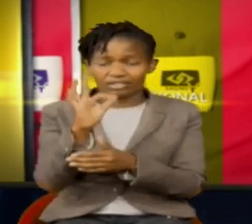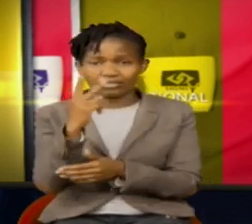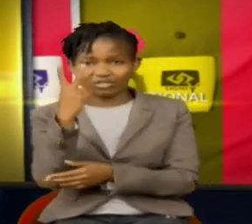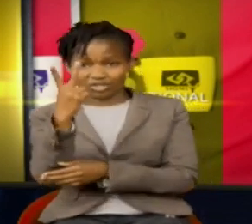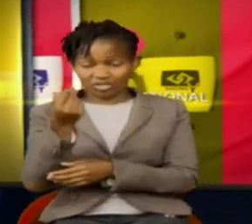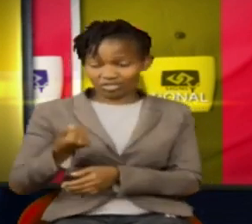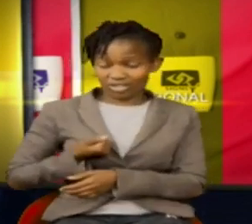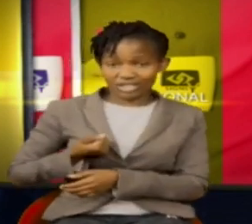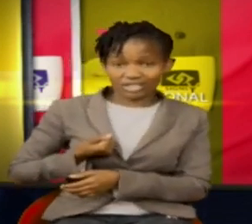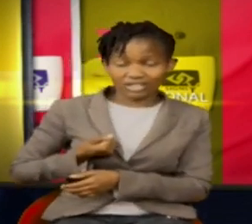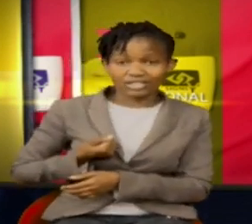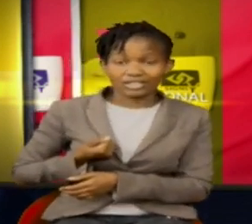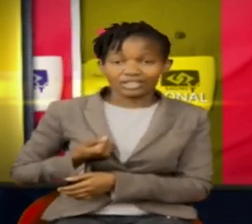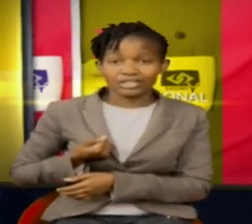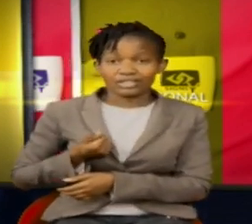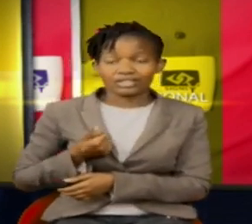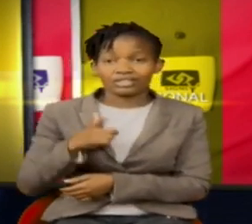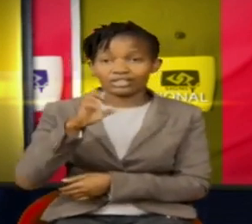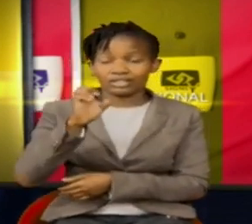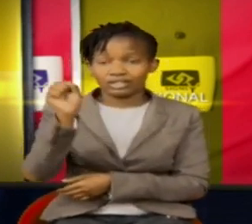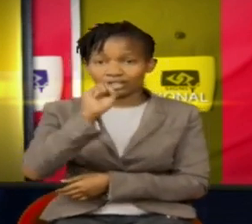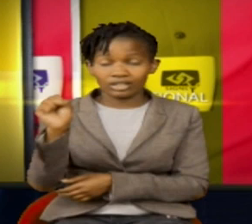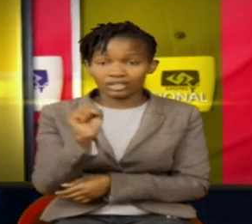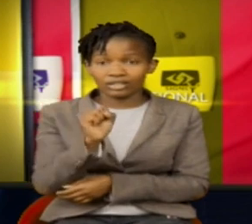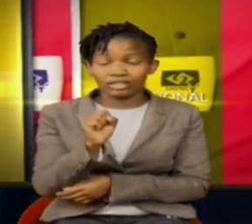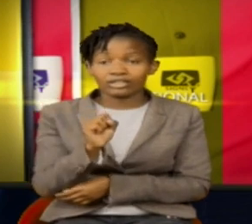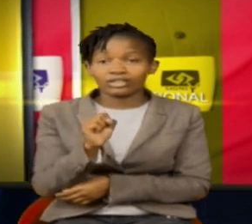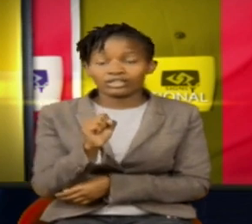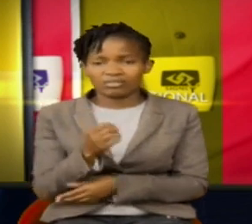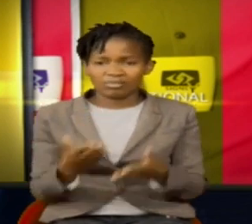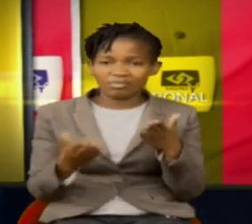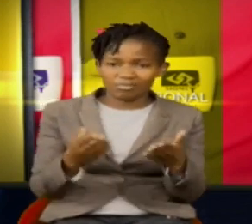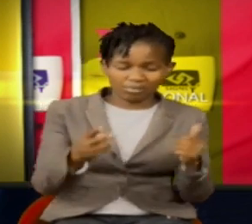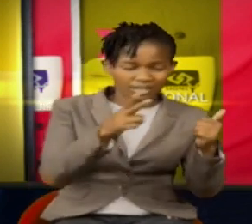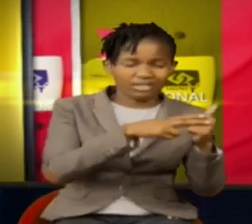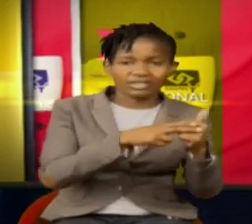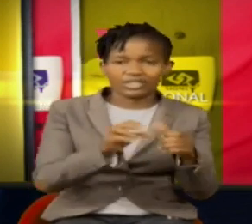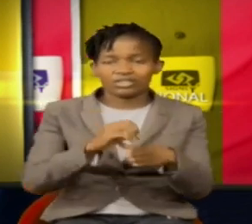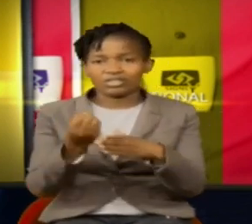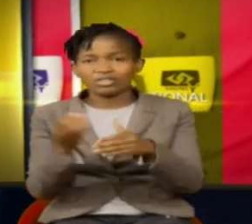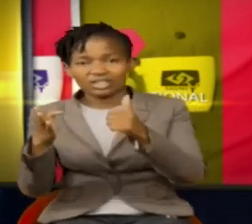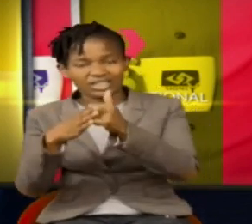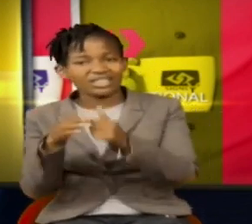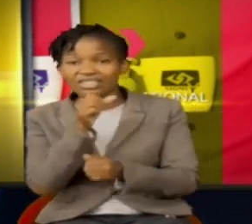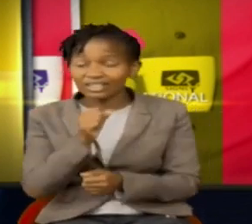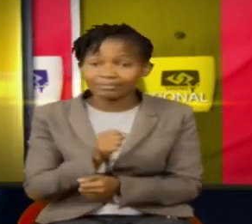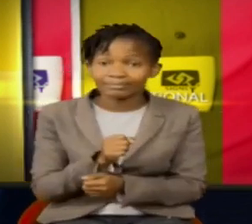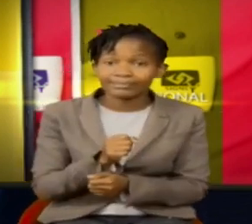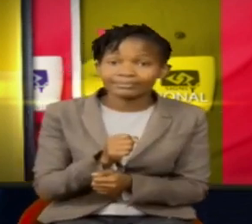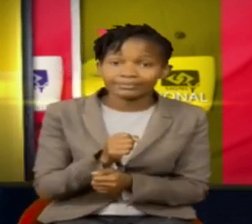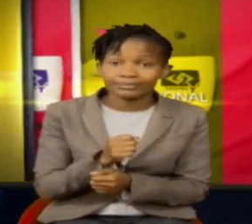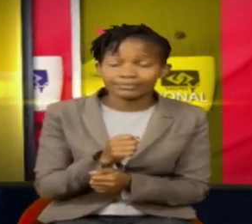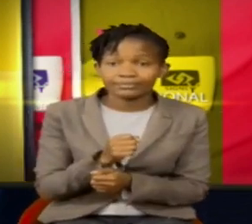girls, lesbian girls, very young, maybe 17, 18, 19, I don't know them, so I